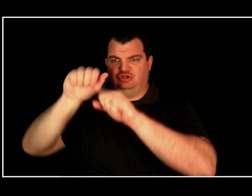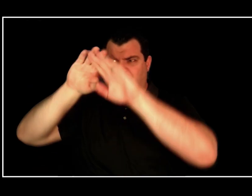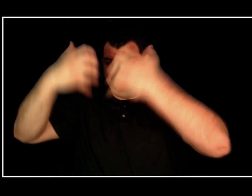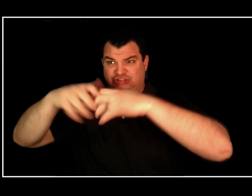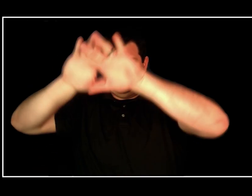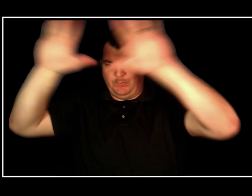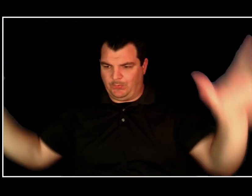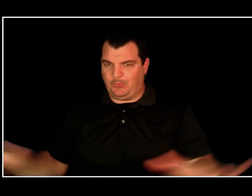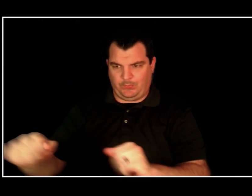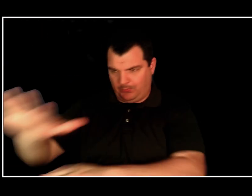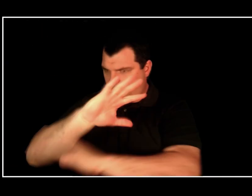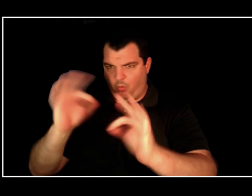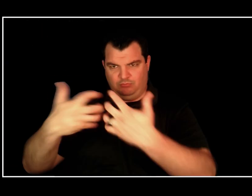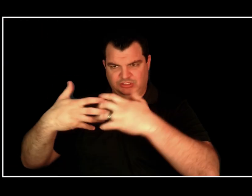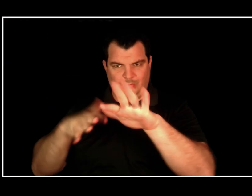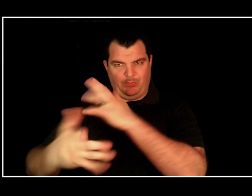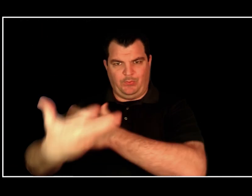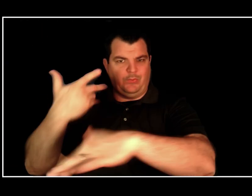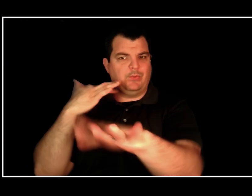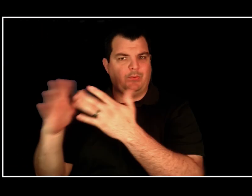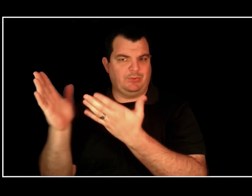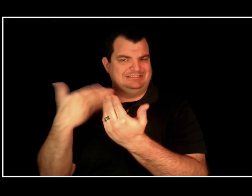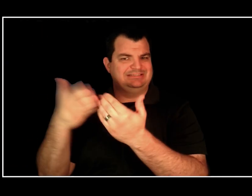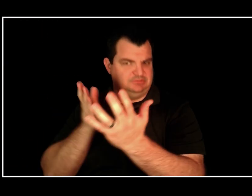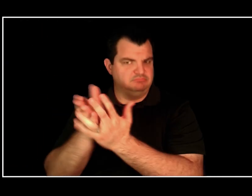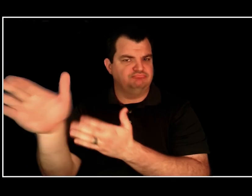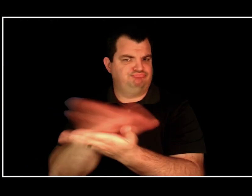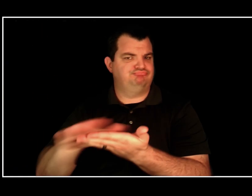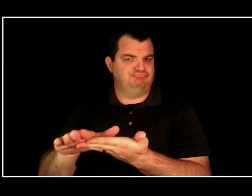the outside part of the unit clear so air can flow freely.